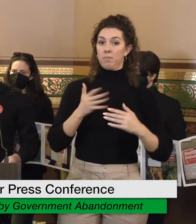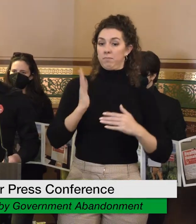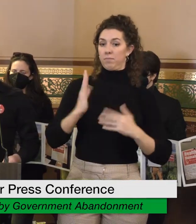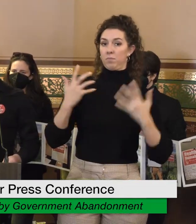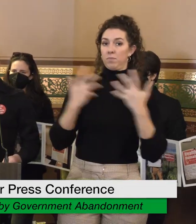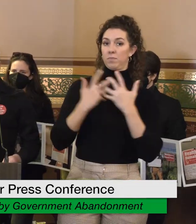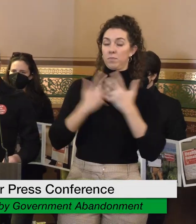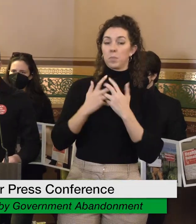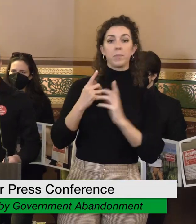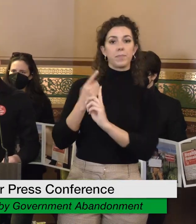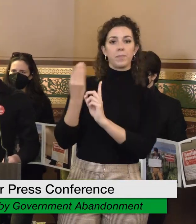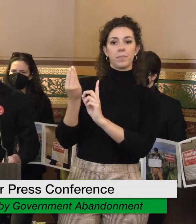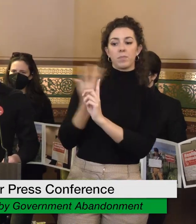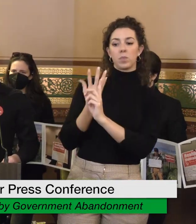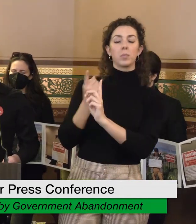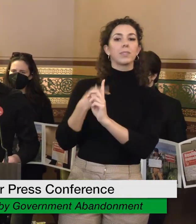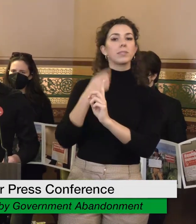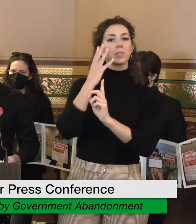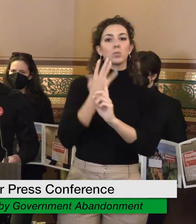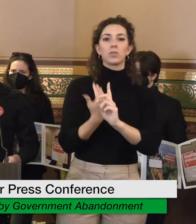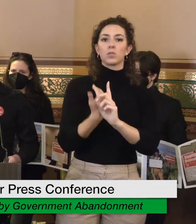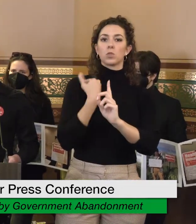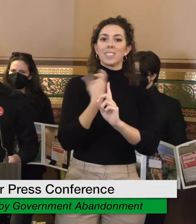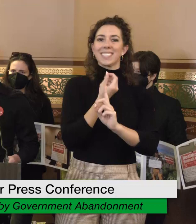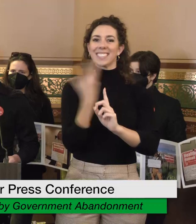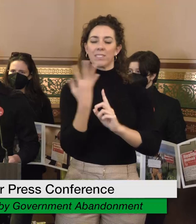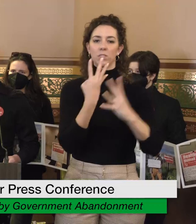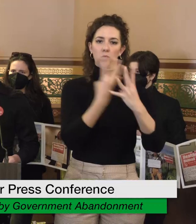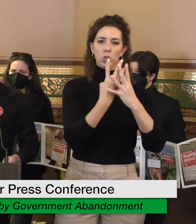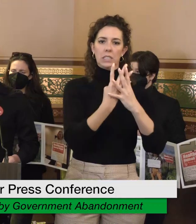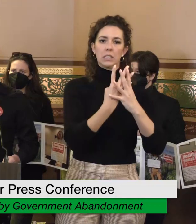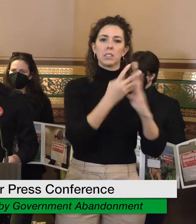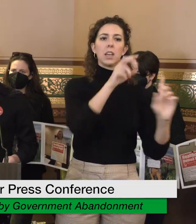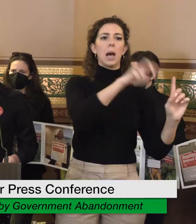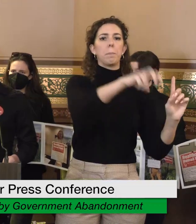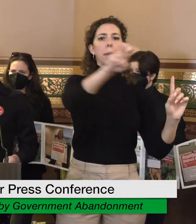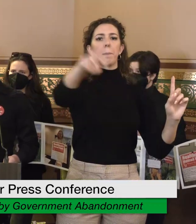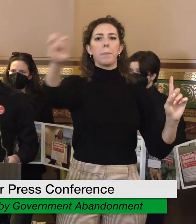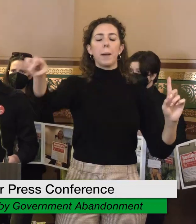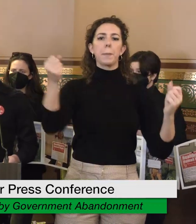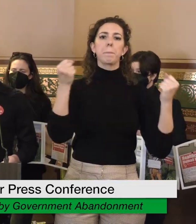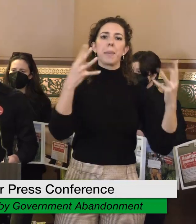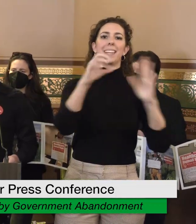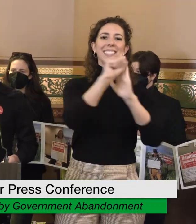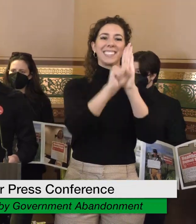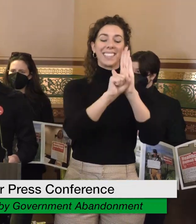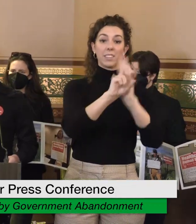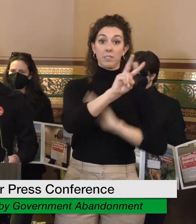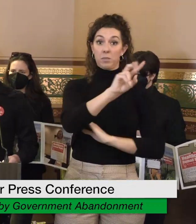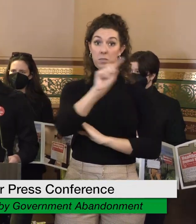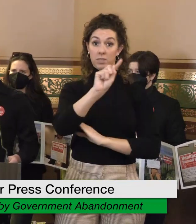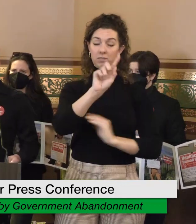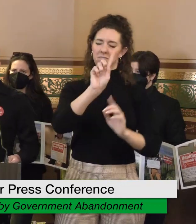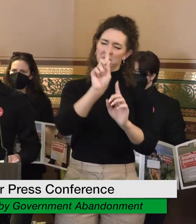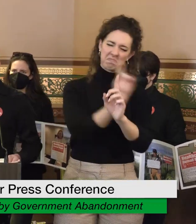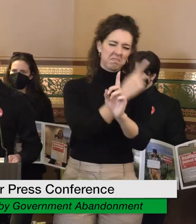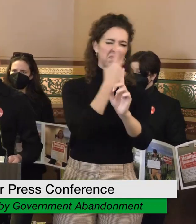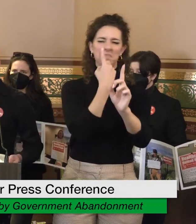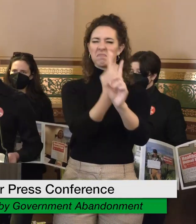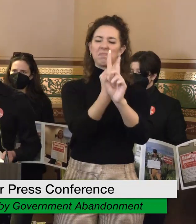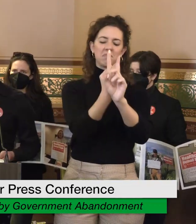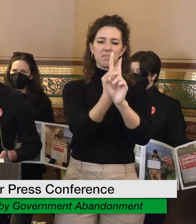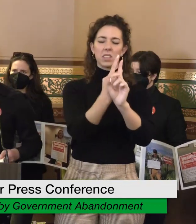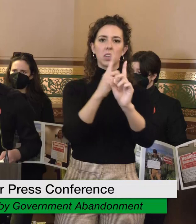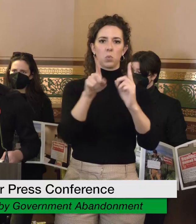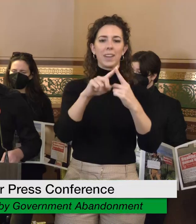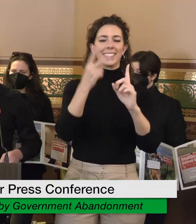and he told me that he had been in several prisons in many, many states. Vermont was the only one where he watched